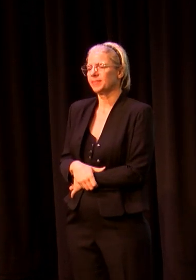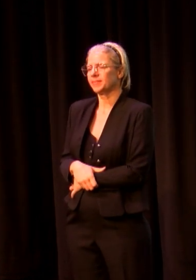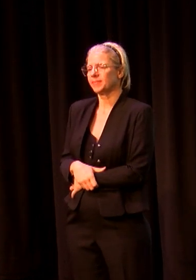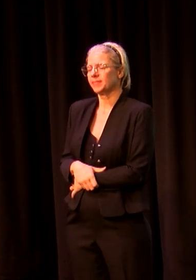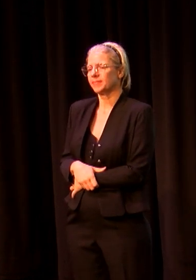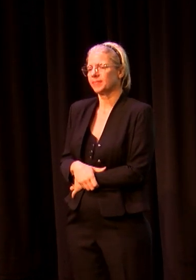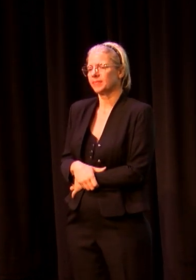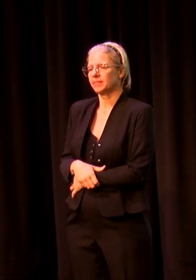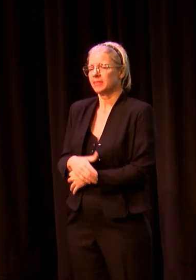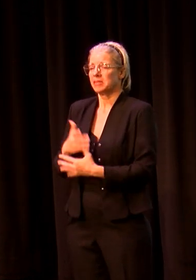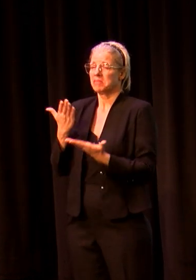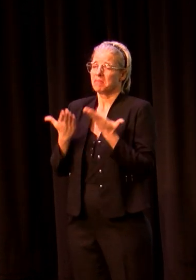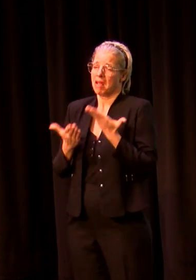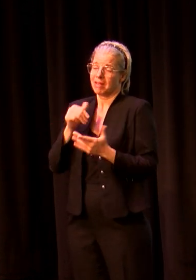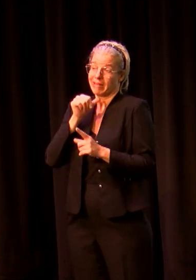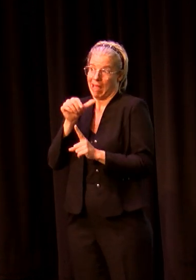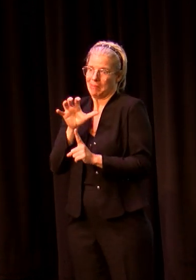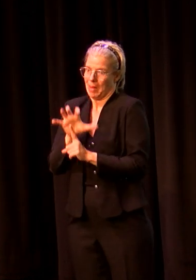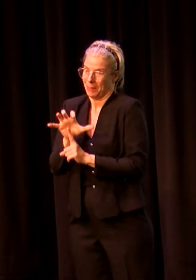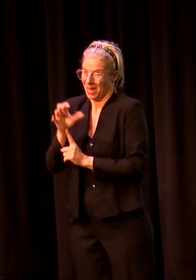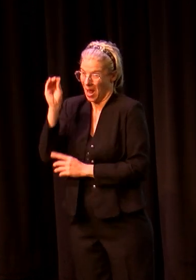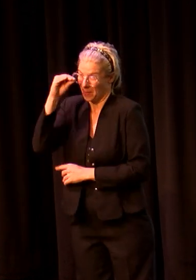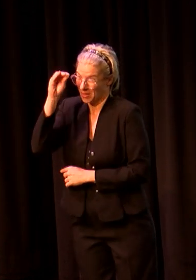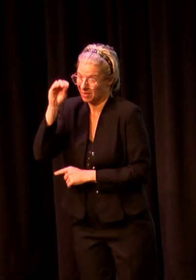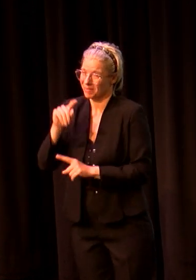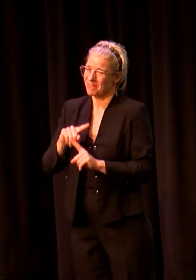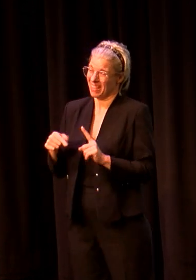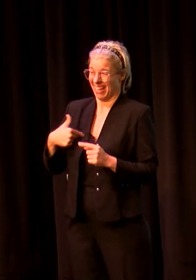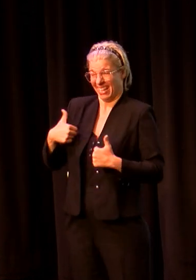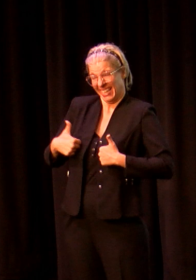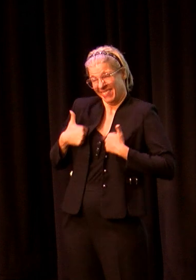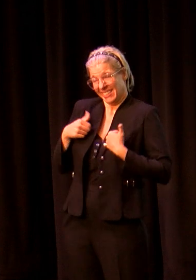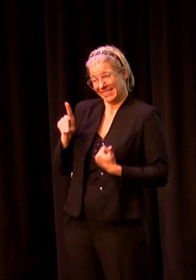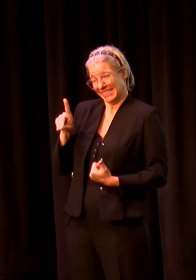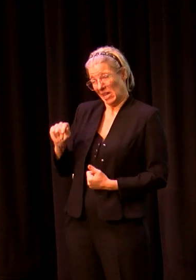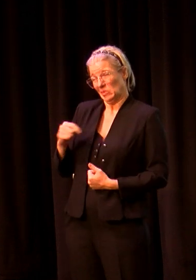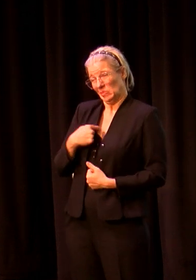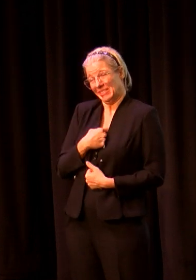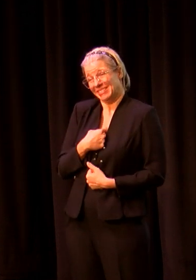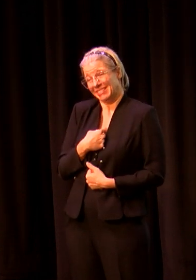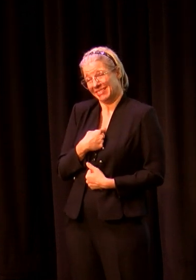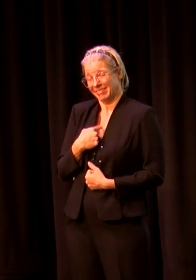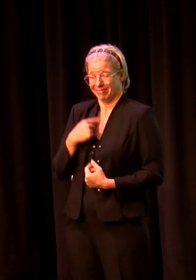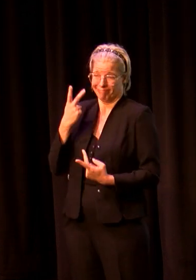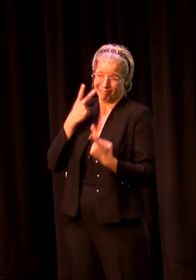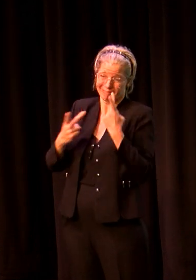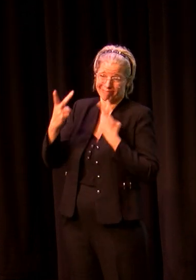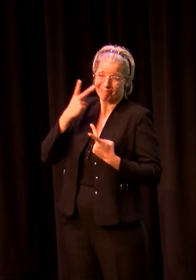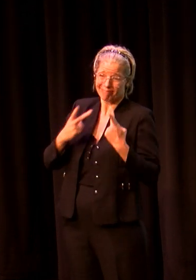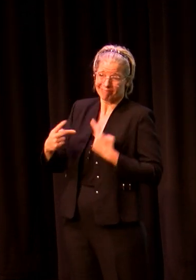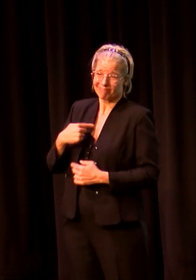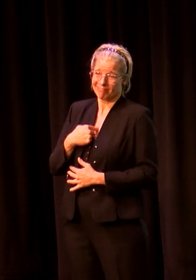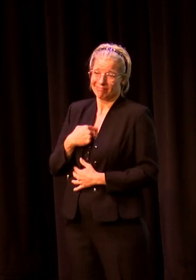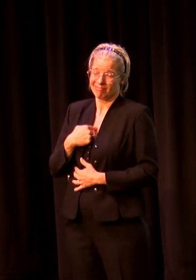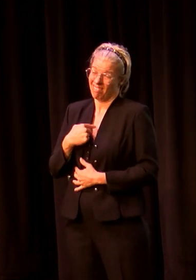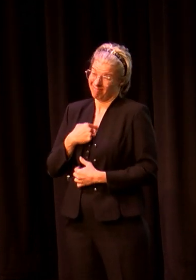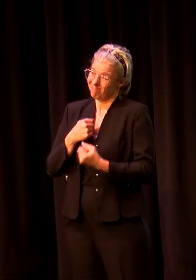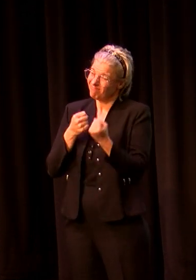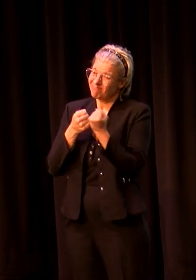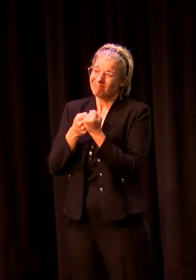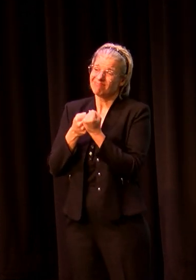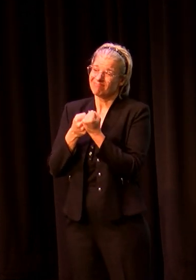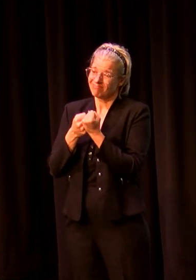unpopular opinion, but I live downtown. I'm a townie. And although I'm, support cannabis being